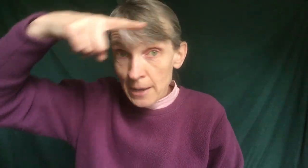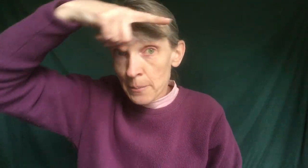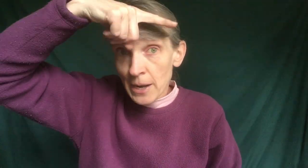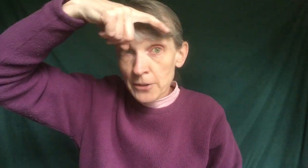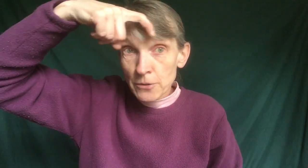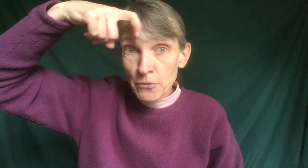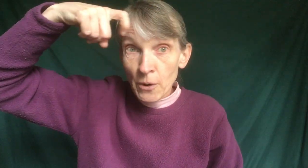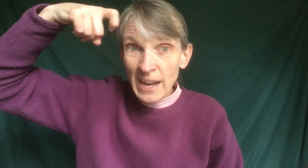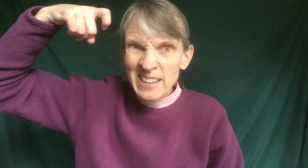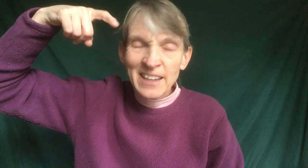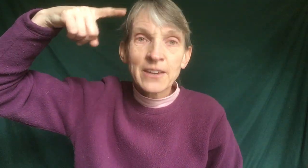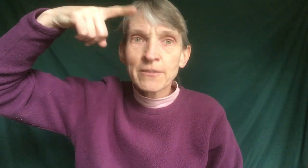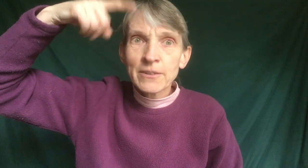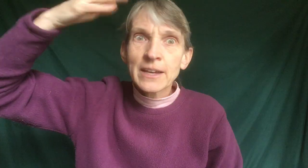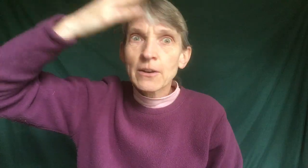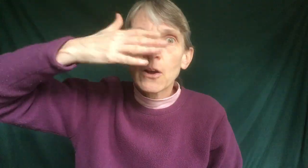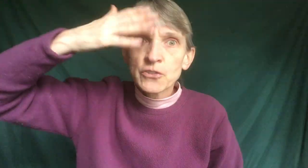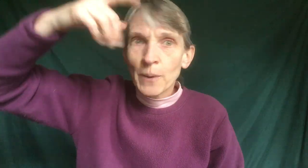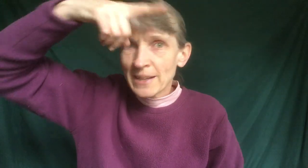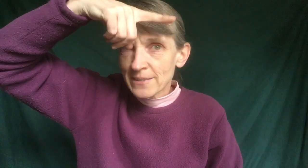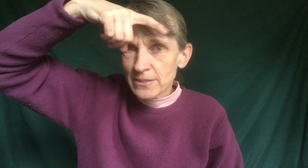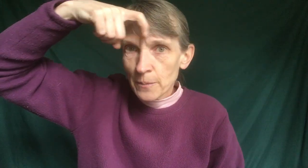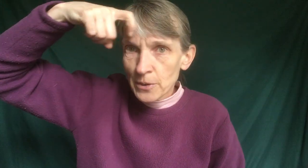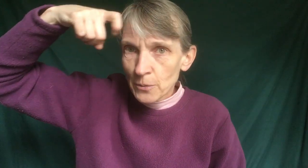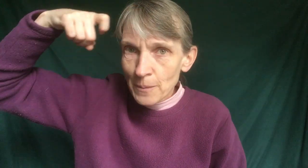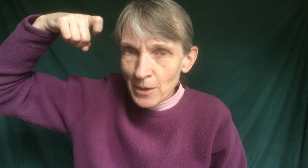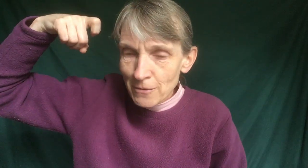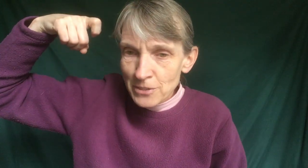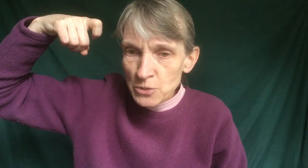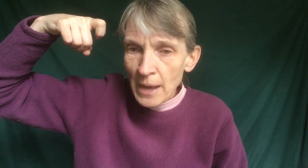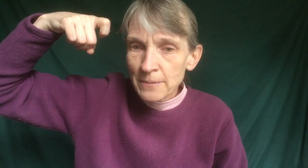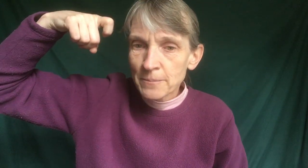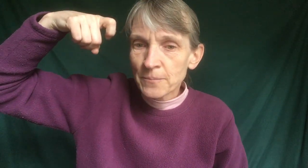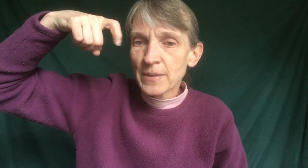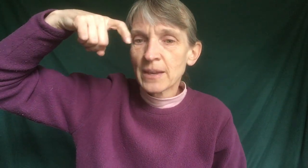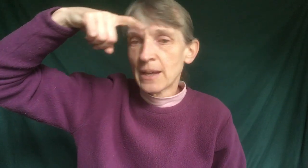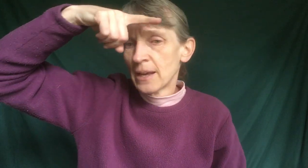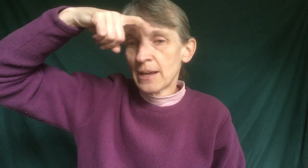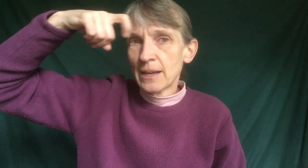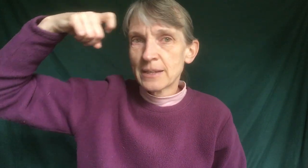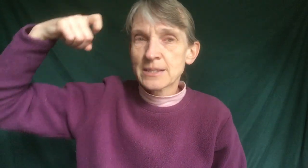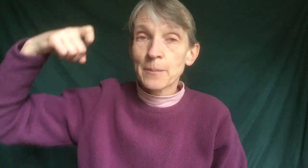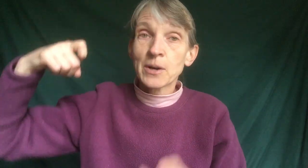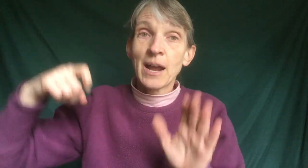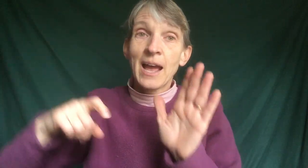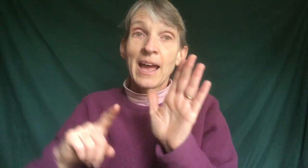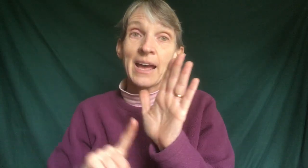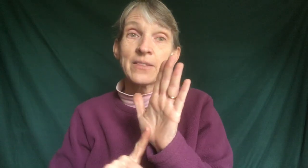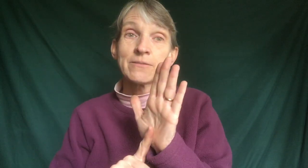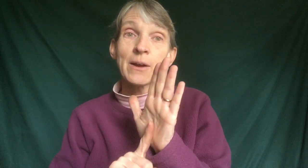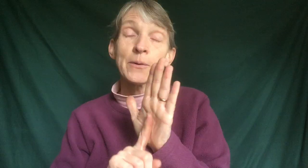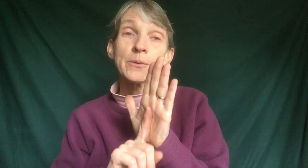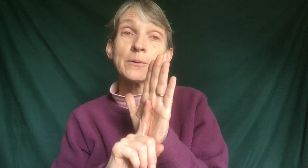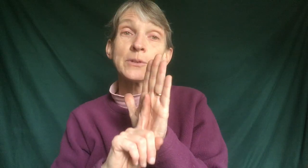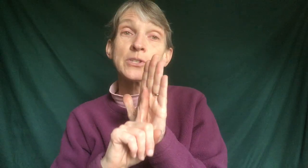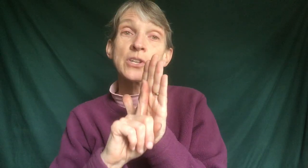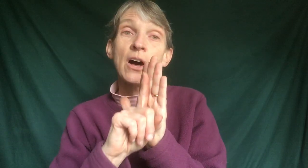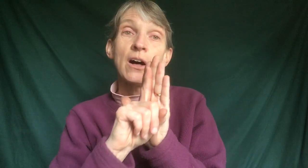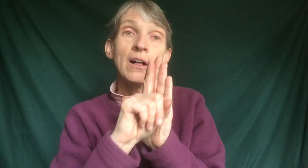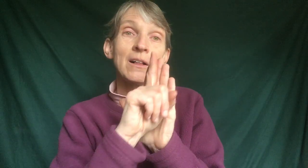but on your forehead, like you're all sweaty in the summer and you're wiping off the sweat. Summer, and the flower grew tall.